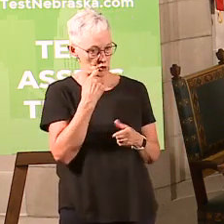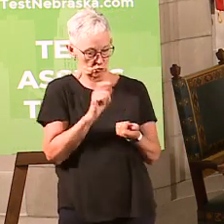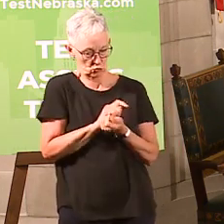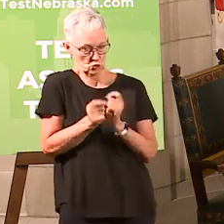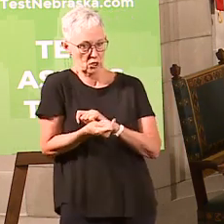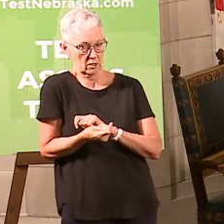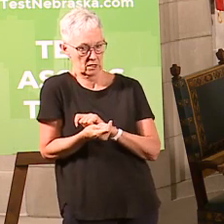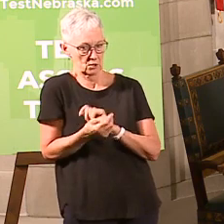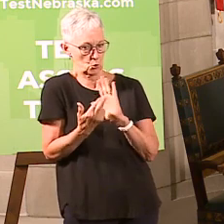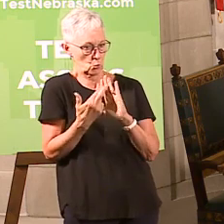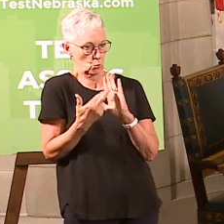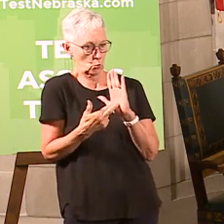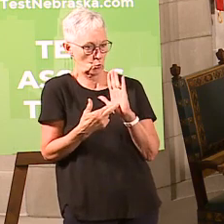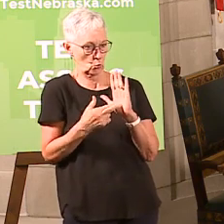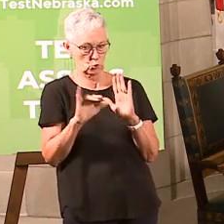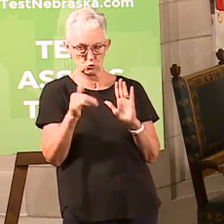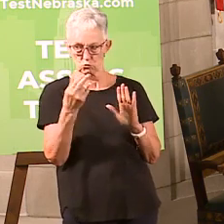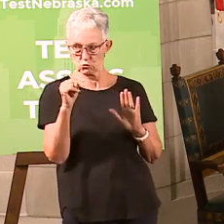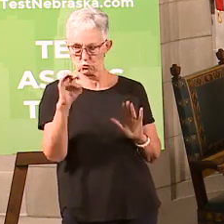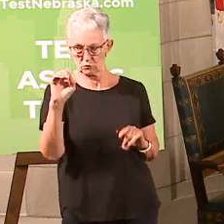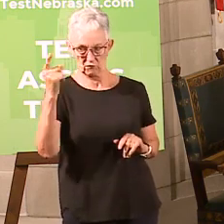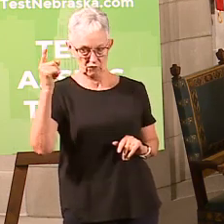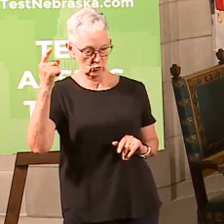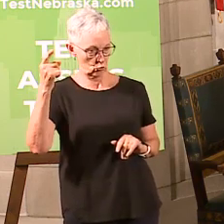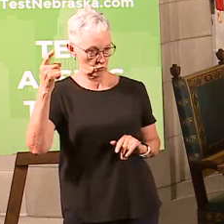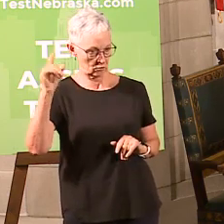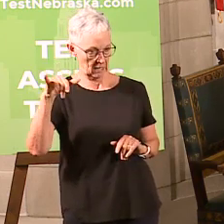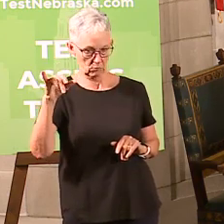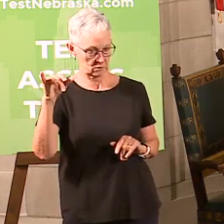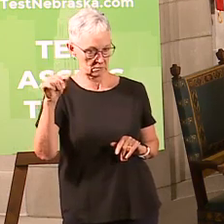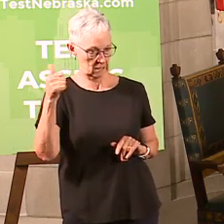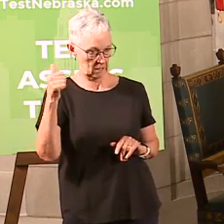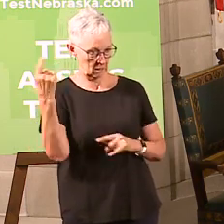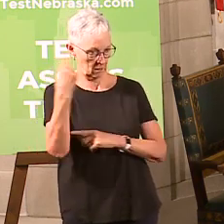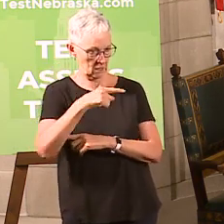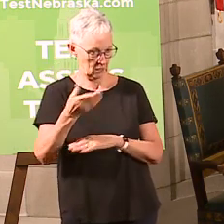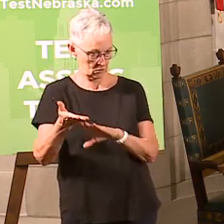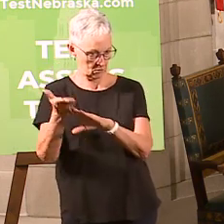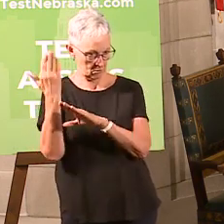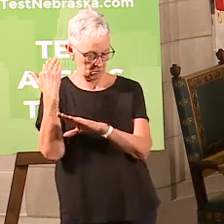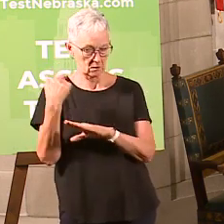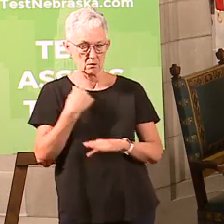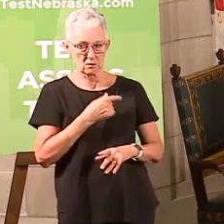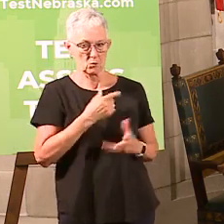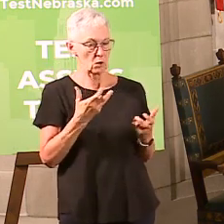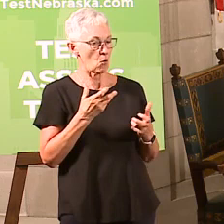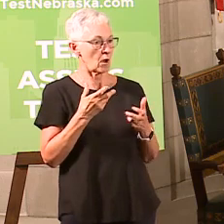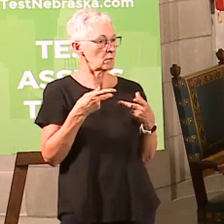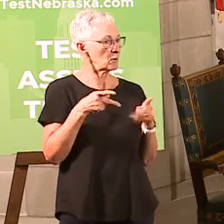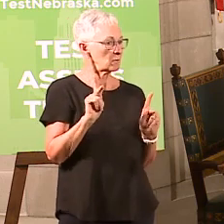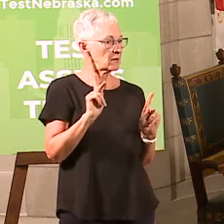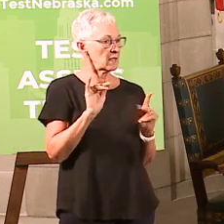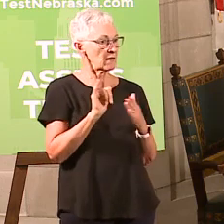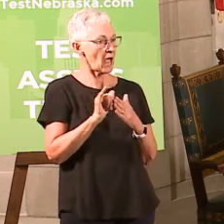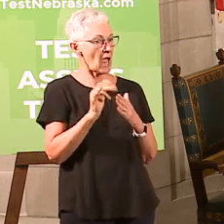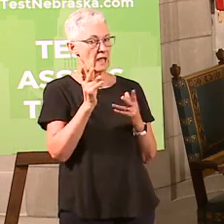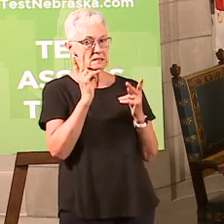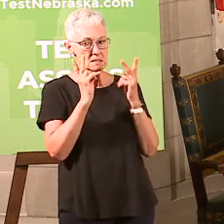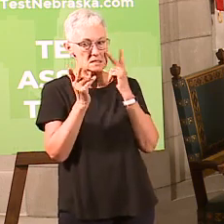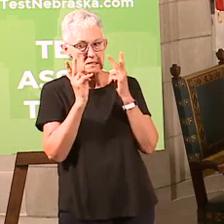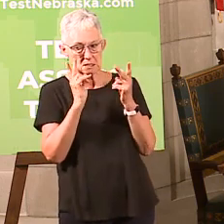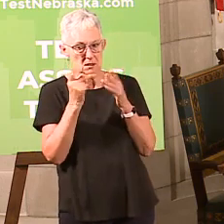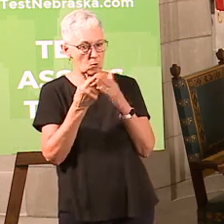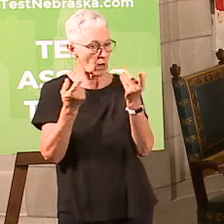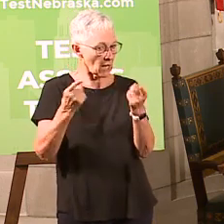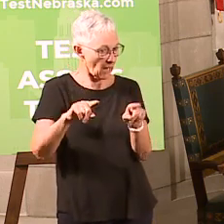only, 11 days ago or so, 10 days ago. So we want to allow the opportunity, those loosened restrictions to play out